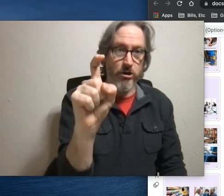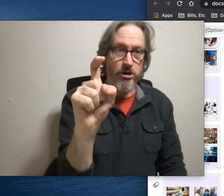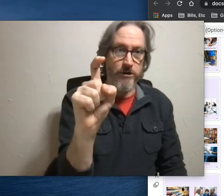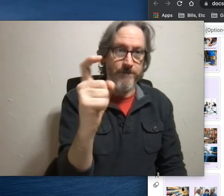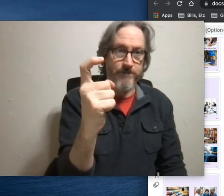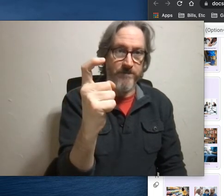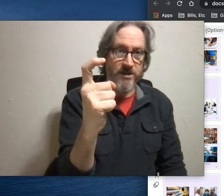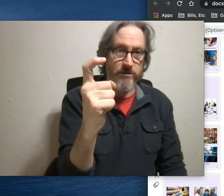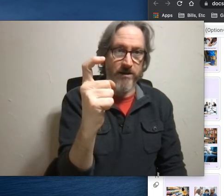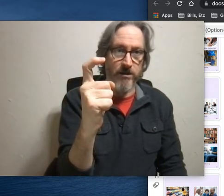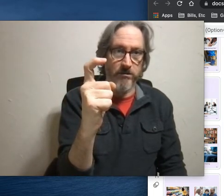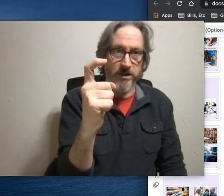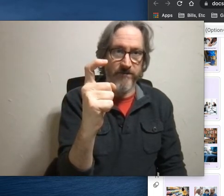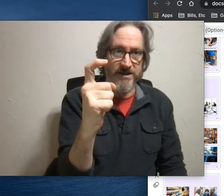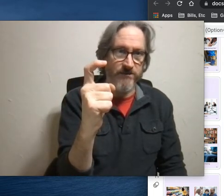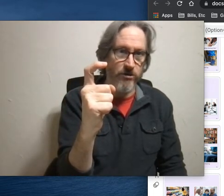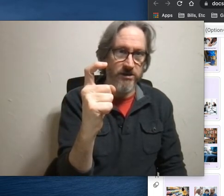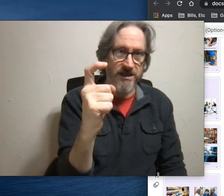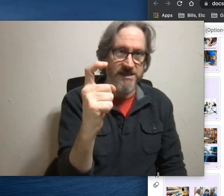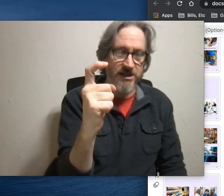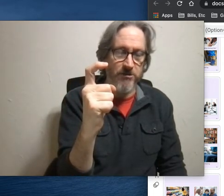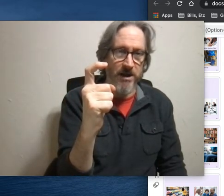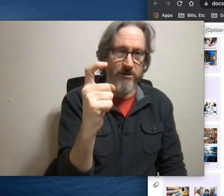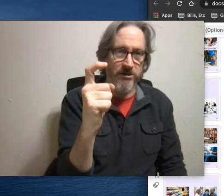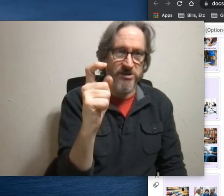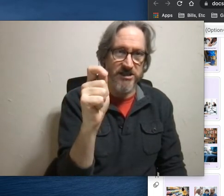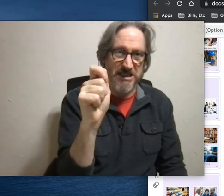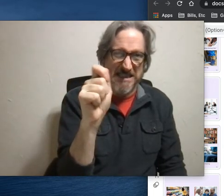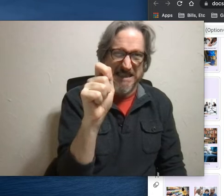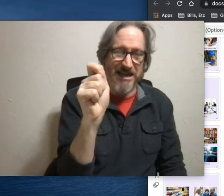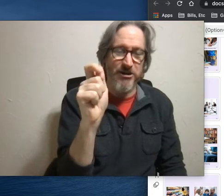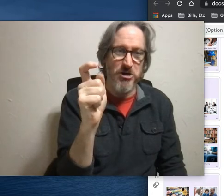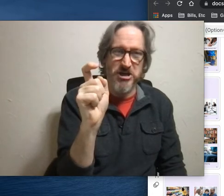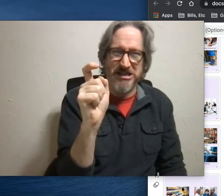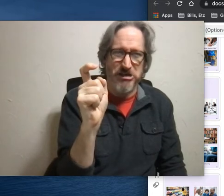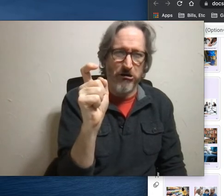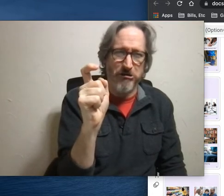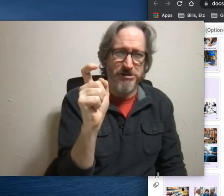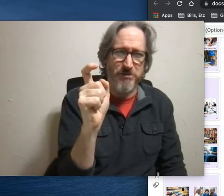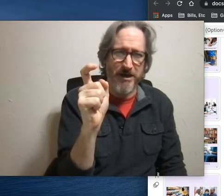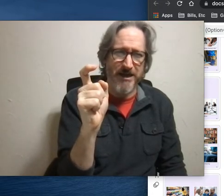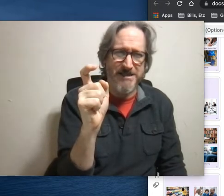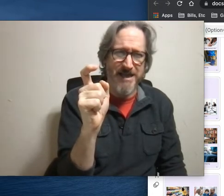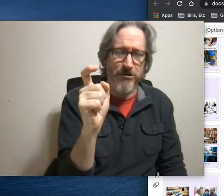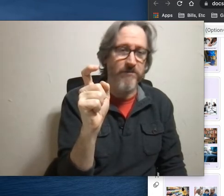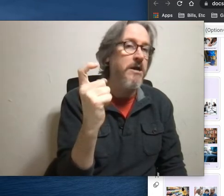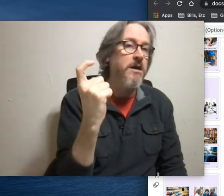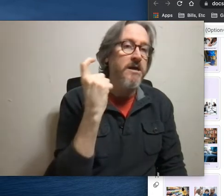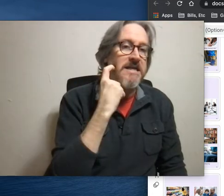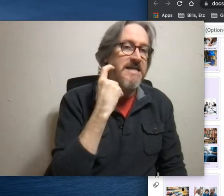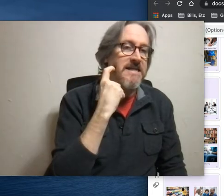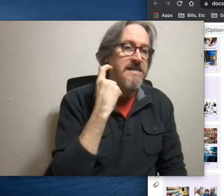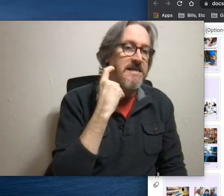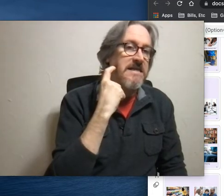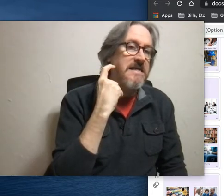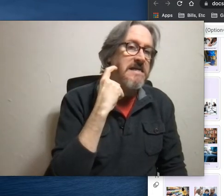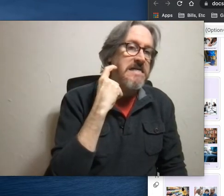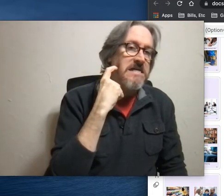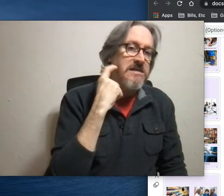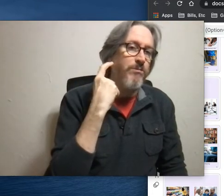little hook. You know that little invasive hook that they stick in your mouth and it goes, you just, it hurts when it gets that nerve.